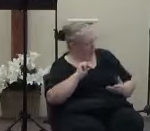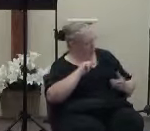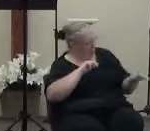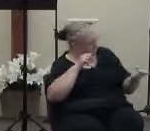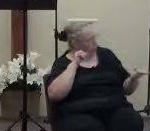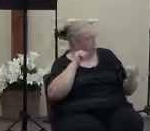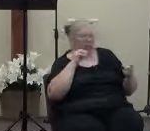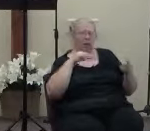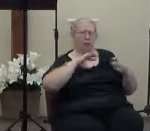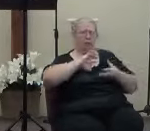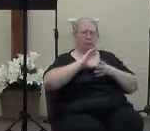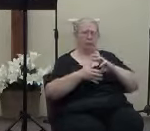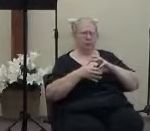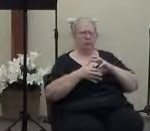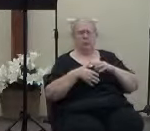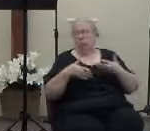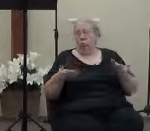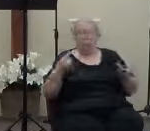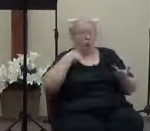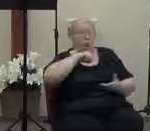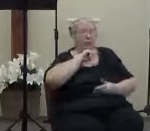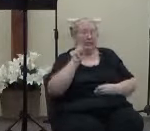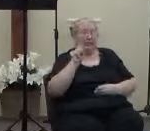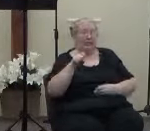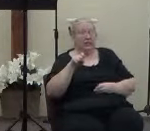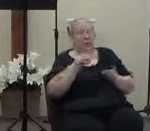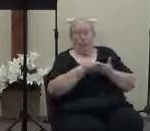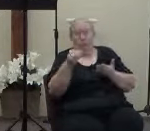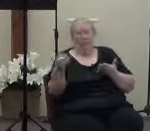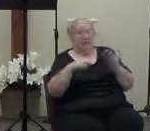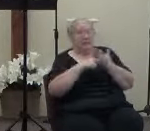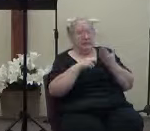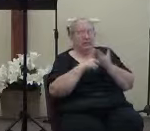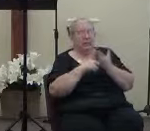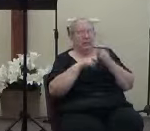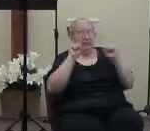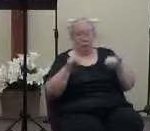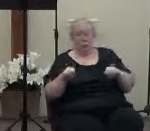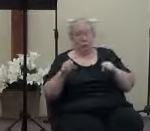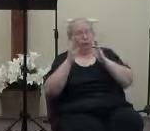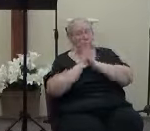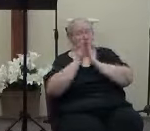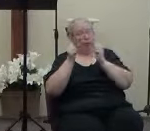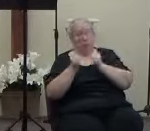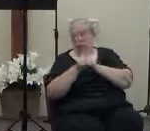He said, "Well, we got to get the tickets and stuff to get her boarded." And he said, "Can you pray with her?" And I said,